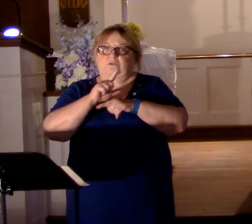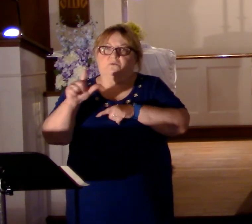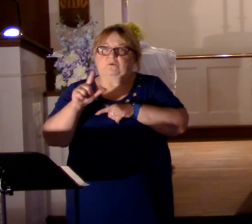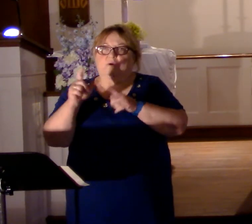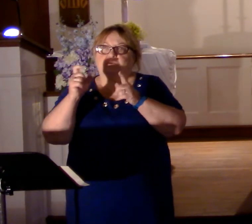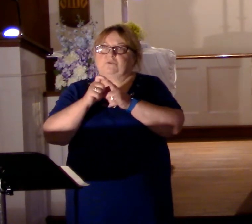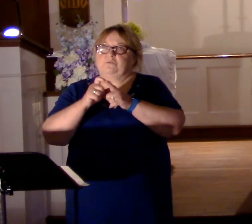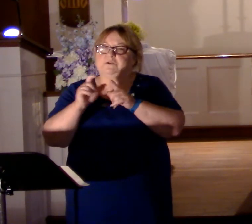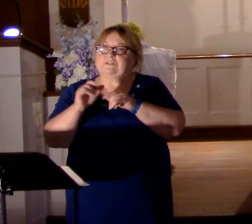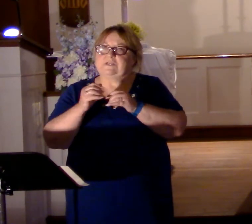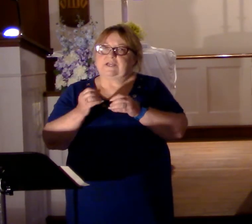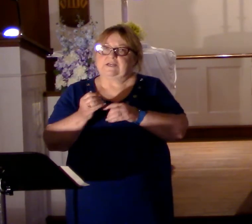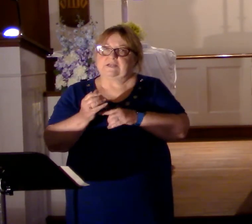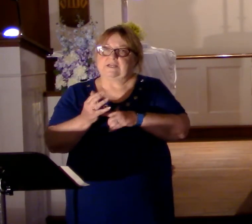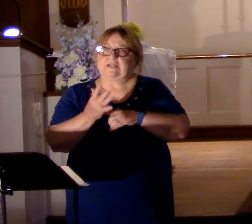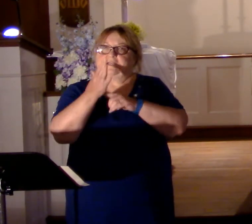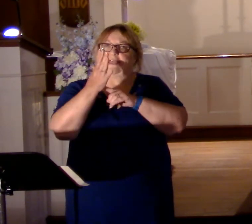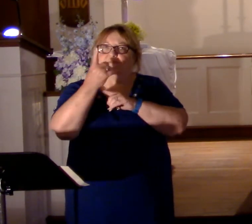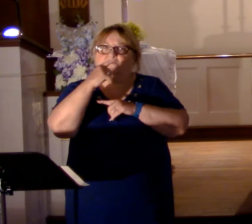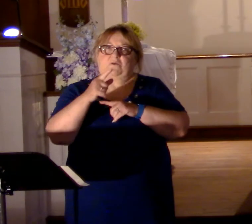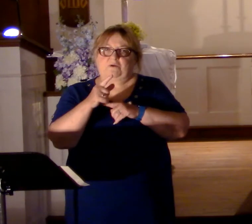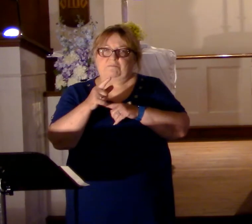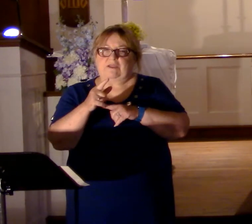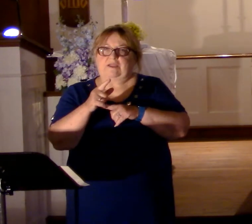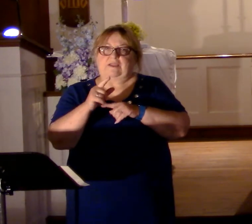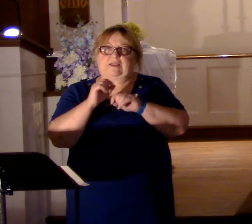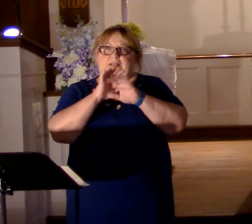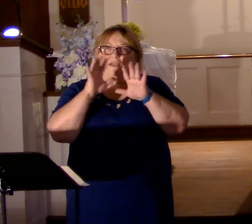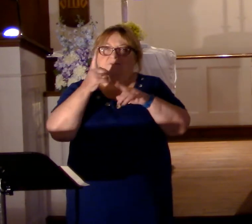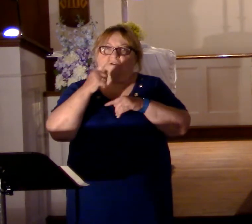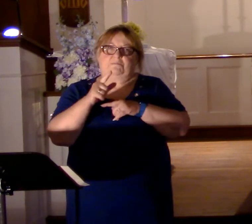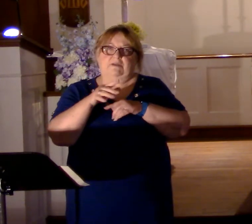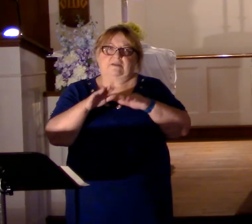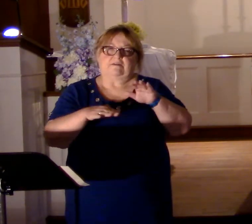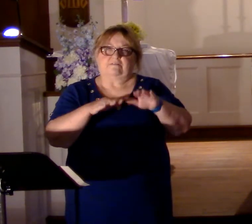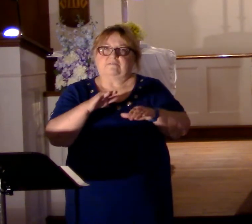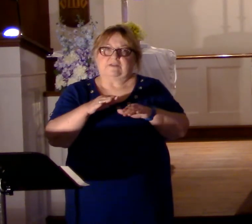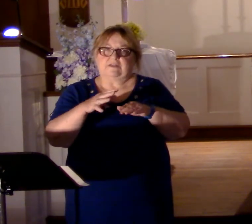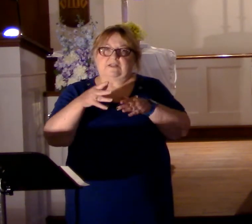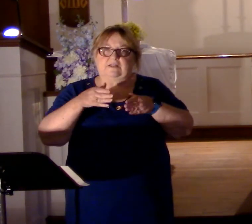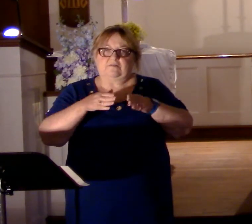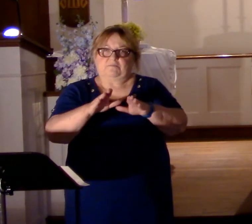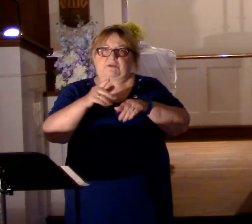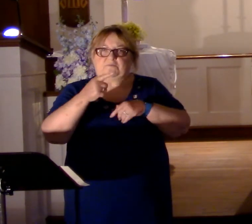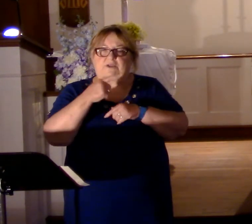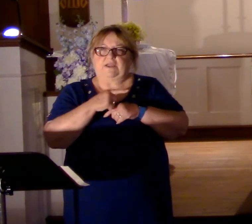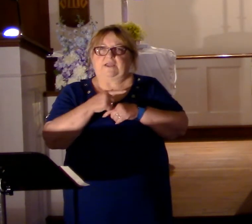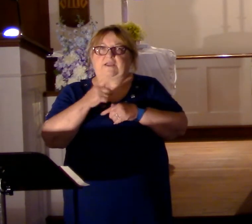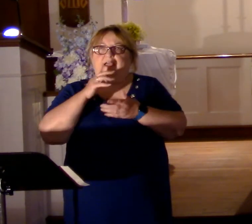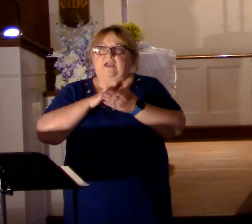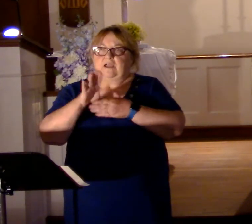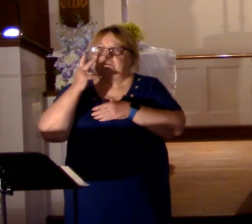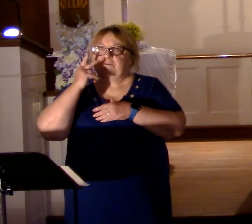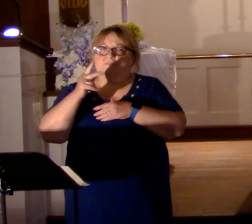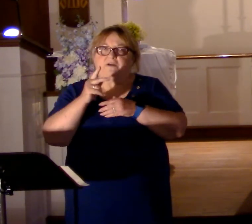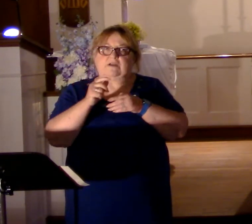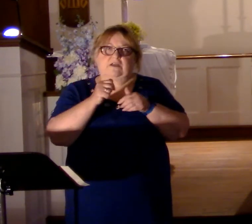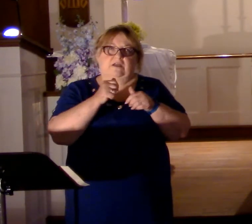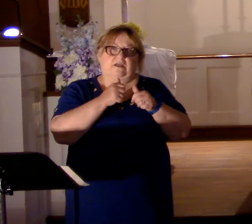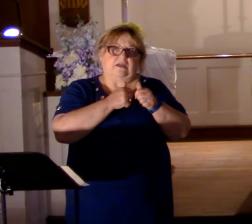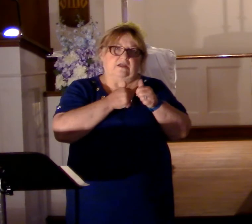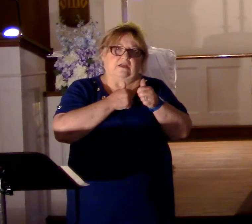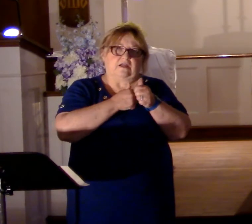Your word is a lamp for my feet, a light on my path. I have taken an oath and confirmed it that I will follow your righteous